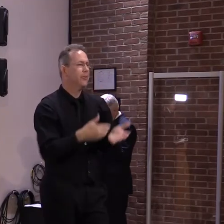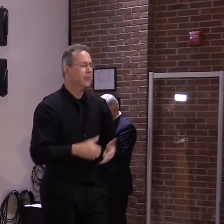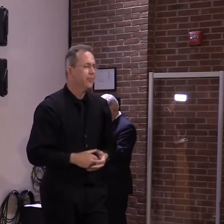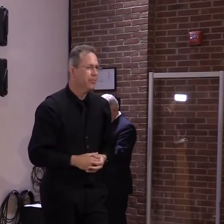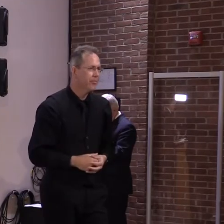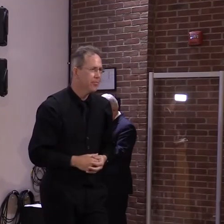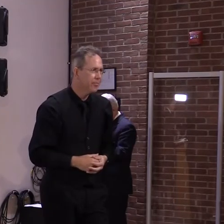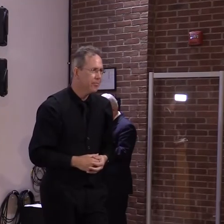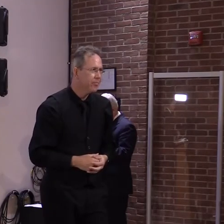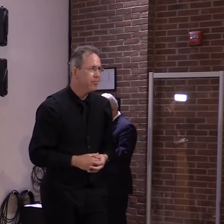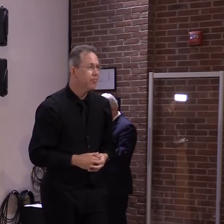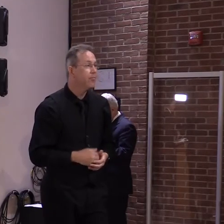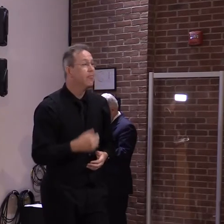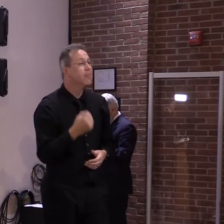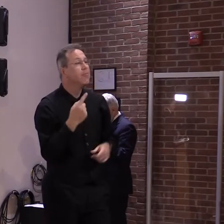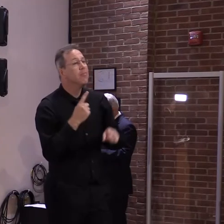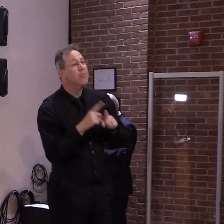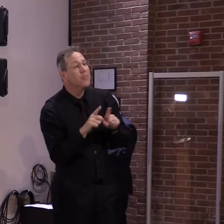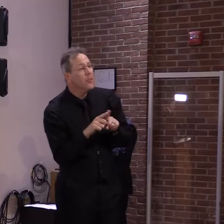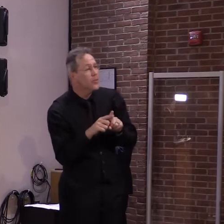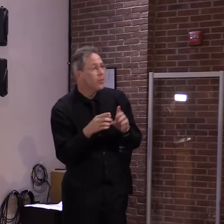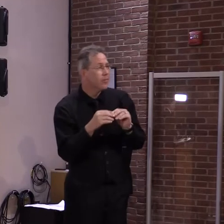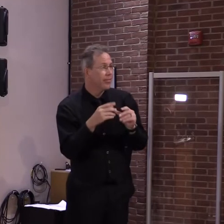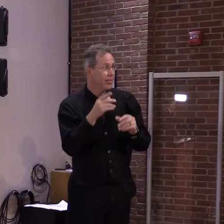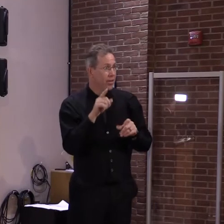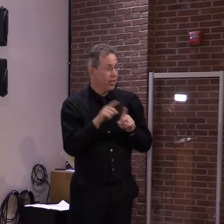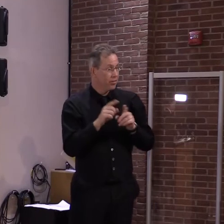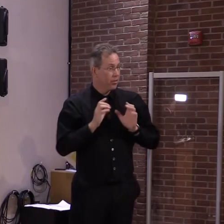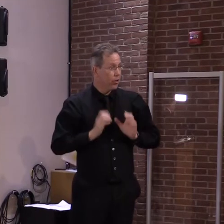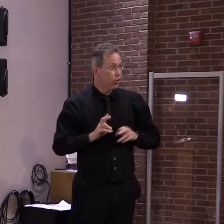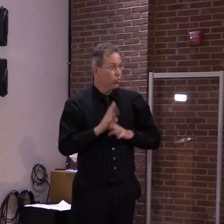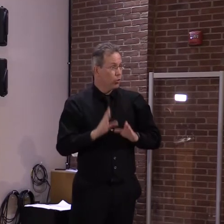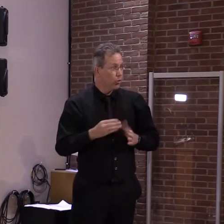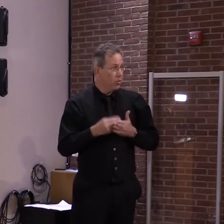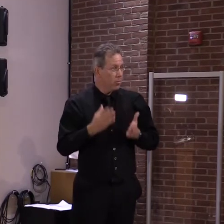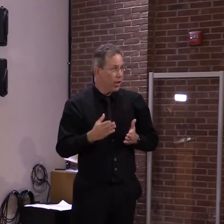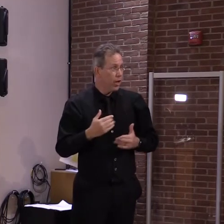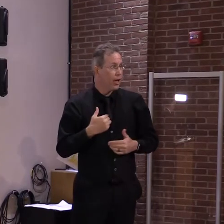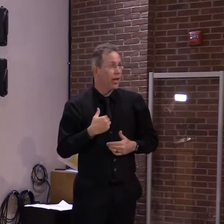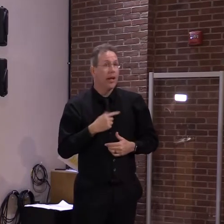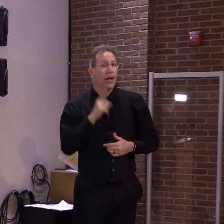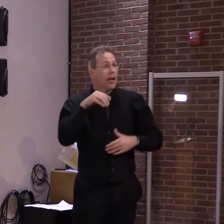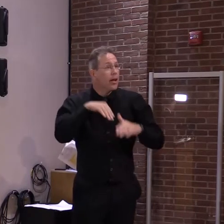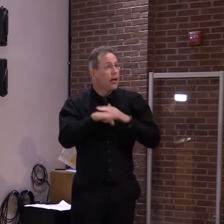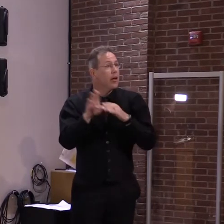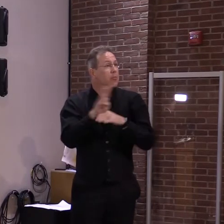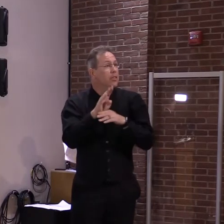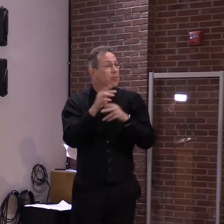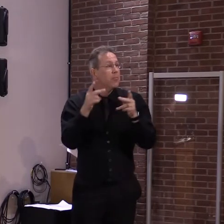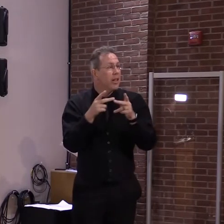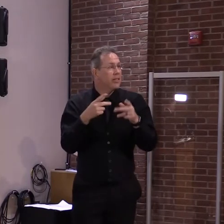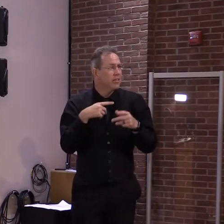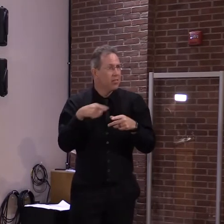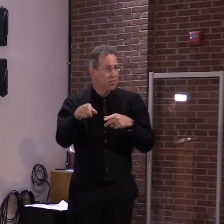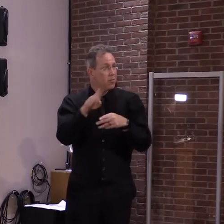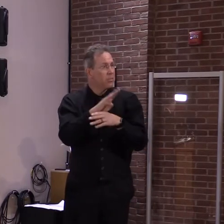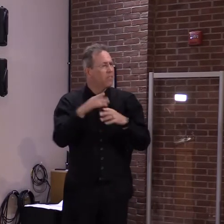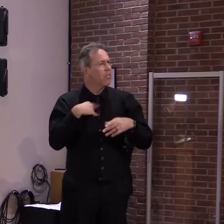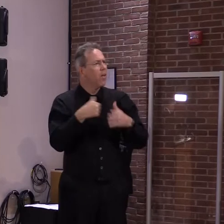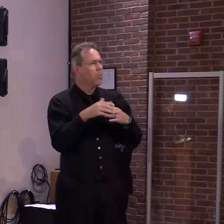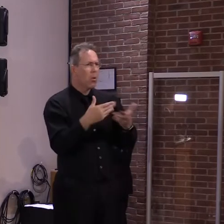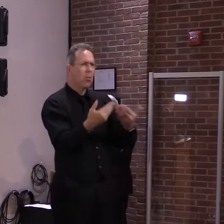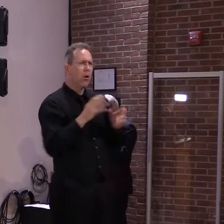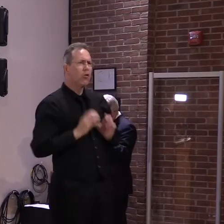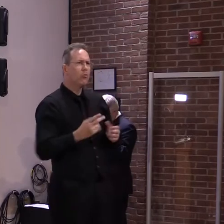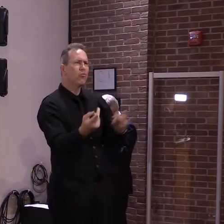the business owners that are, or the event planners that are providing the opportunities for people to get out. They have, you know, really